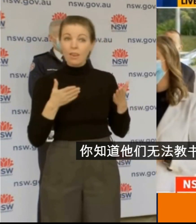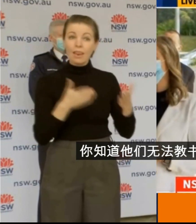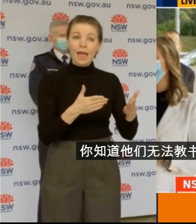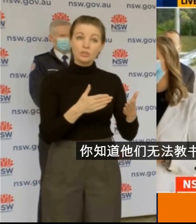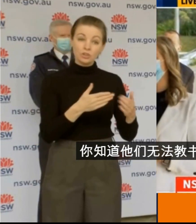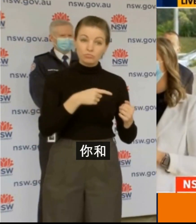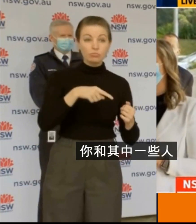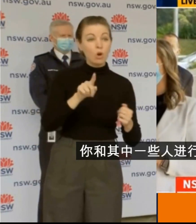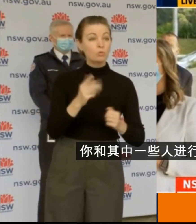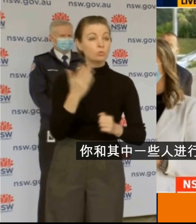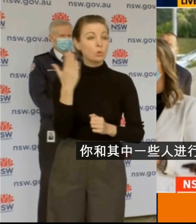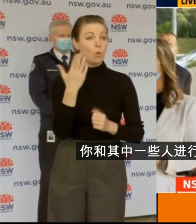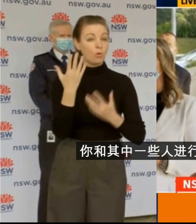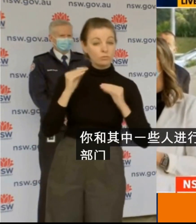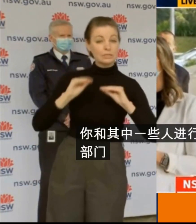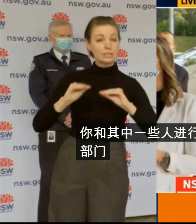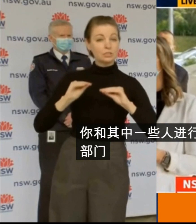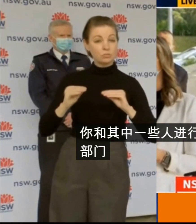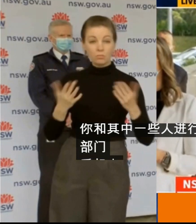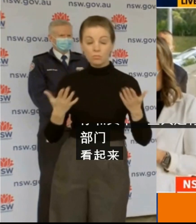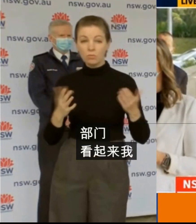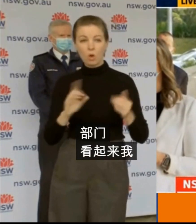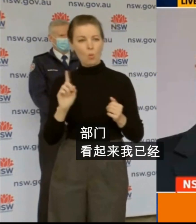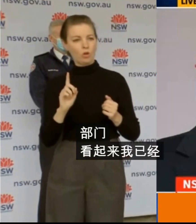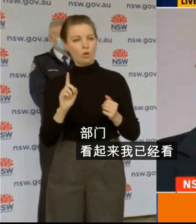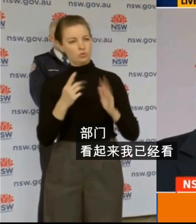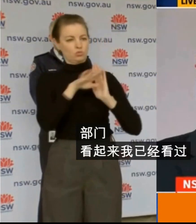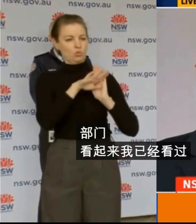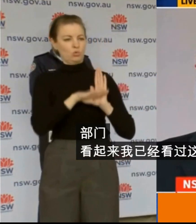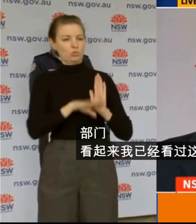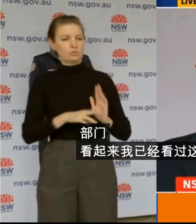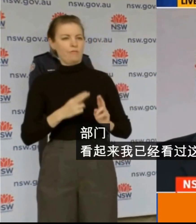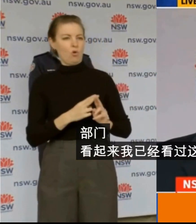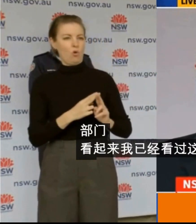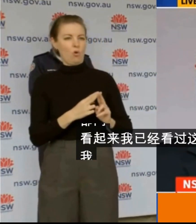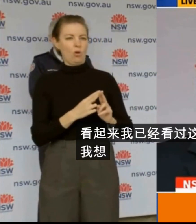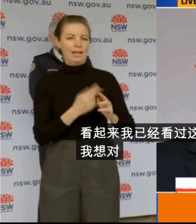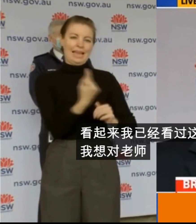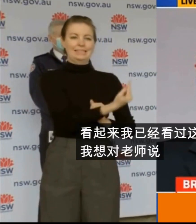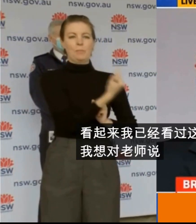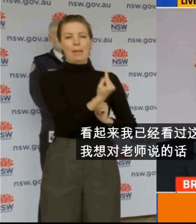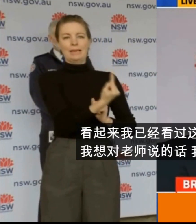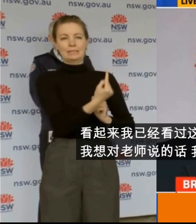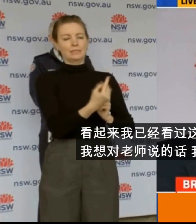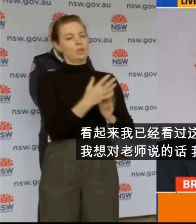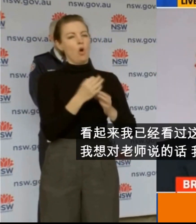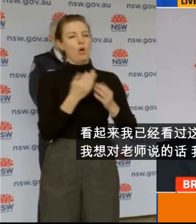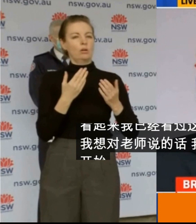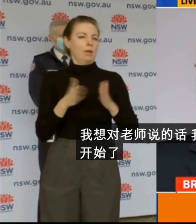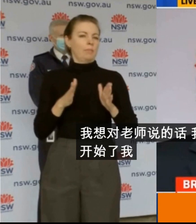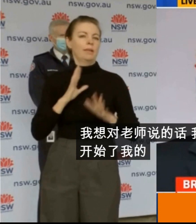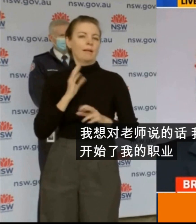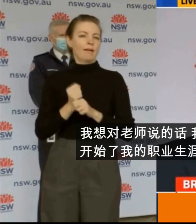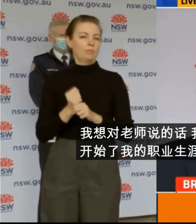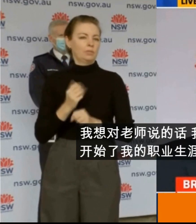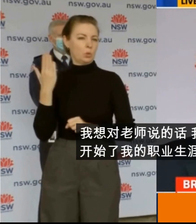What discussions have you had with some of those independent sectors? Look, I have seen those reports, and what I would just say to teachers, I mean, I